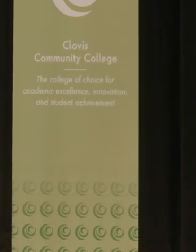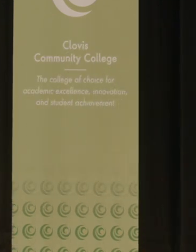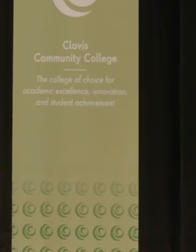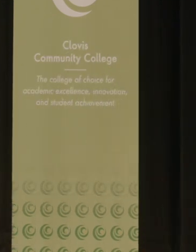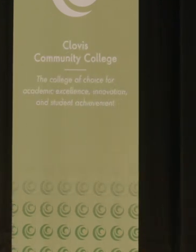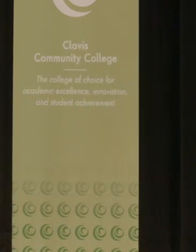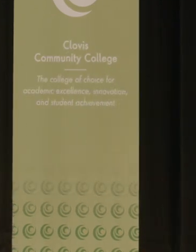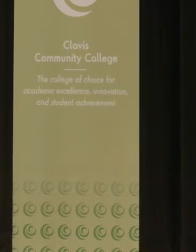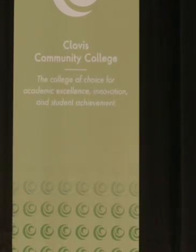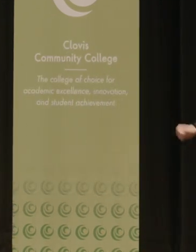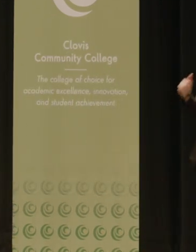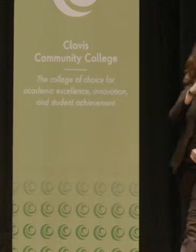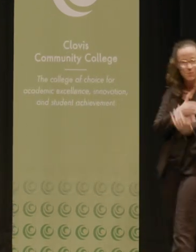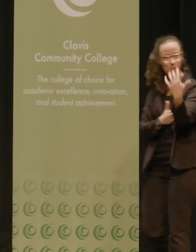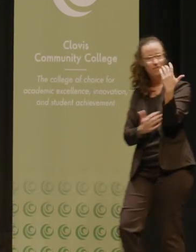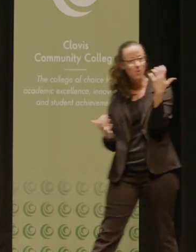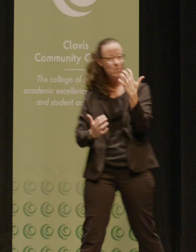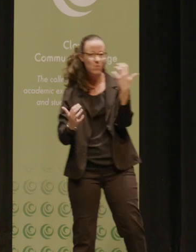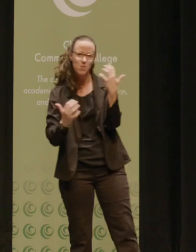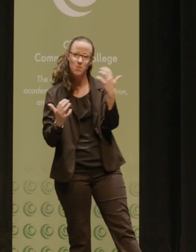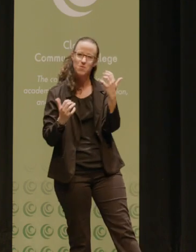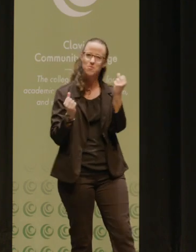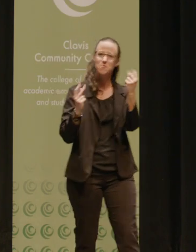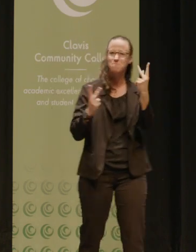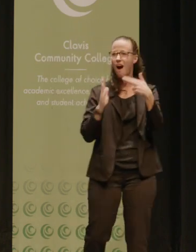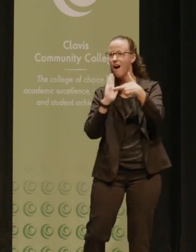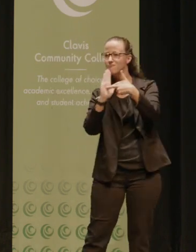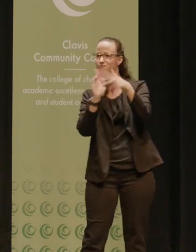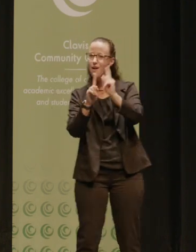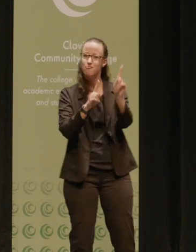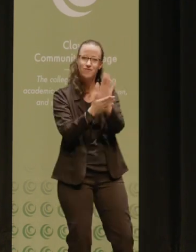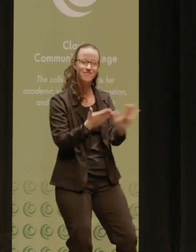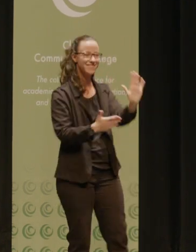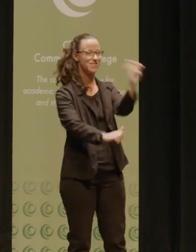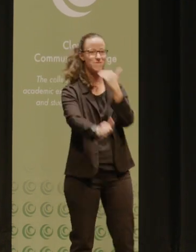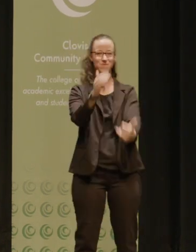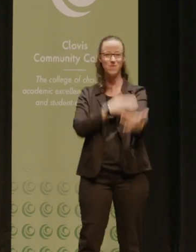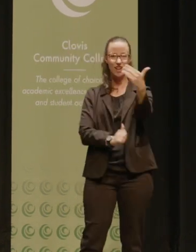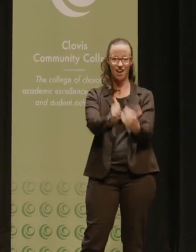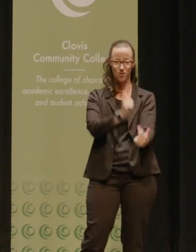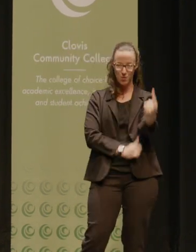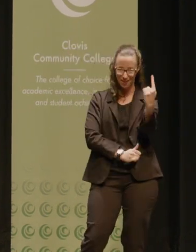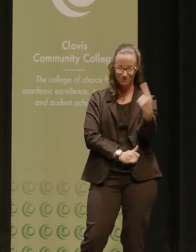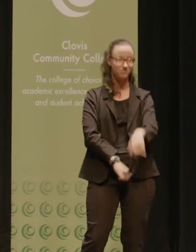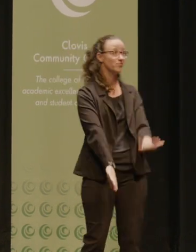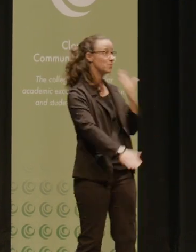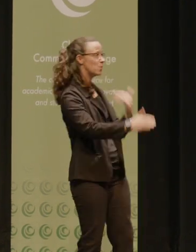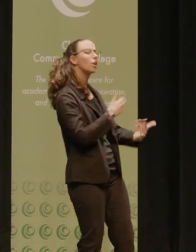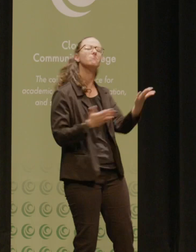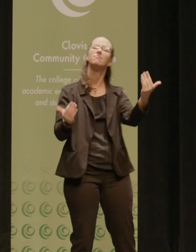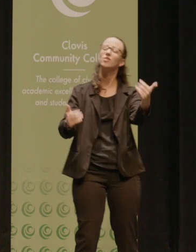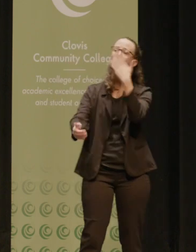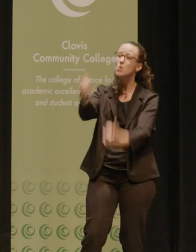Well, good morning. Oh my gosh, there was a lot of who's in the house. I think there's a lot of people in the house. So good morning, everyone. Oh, come on.